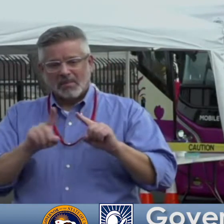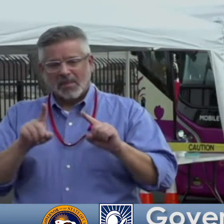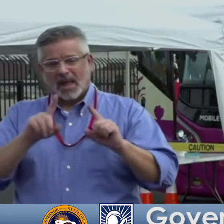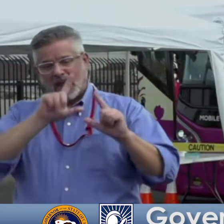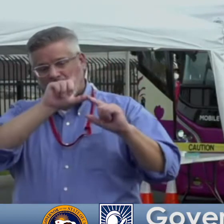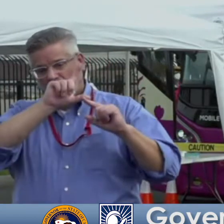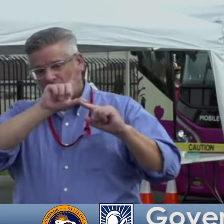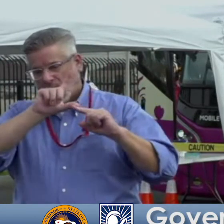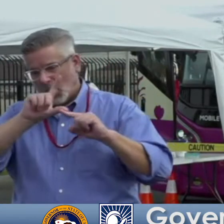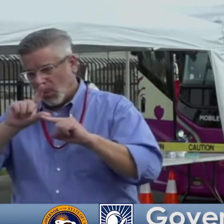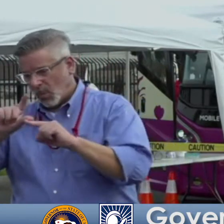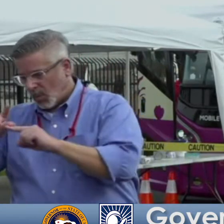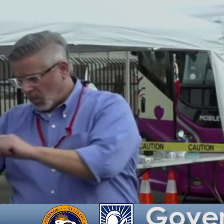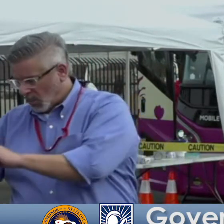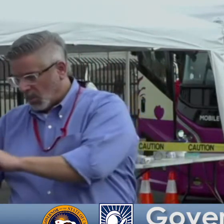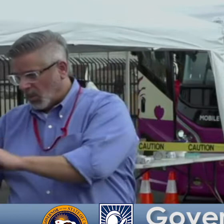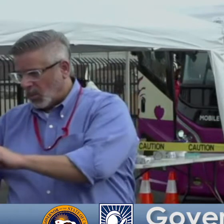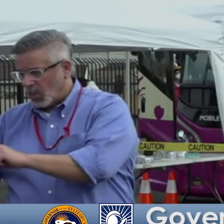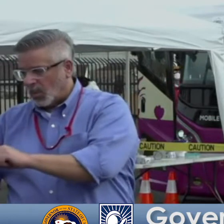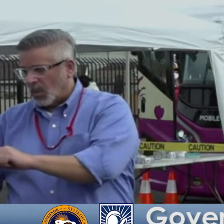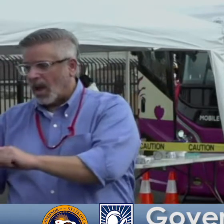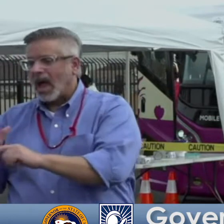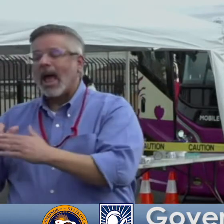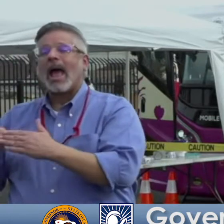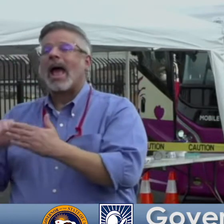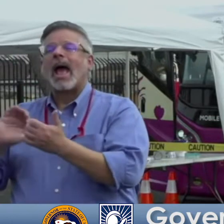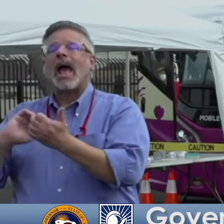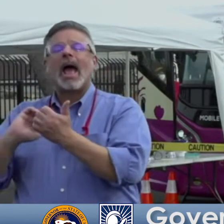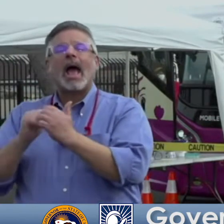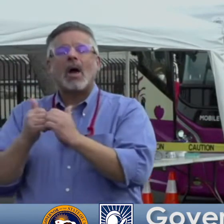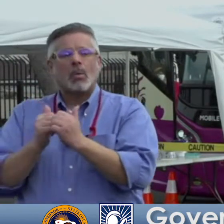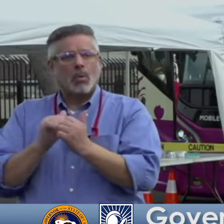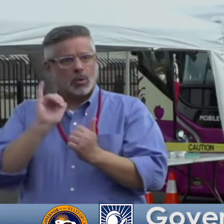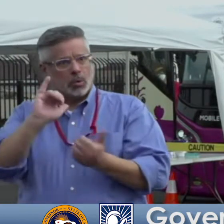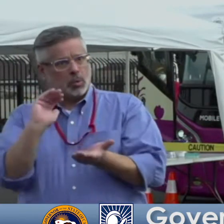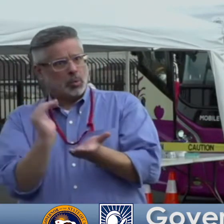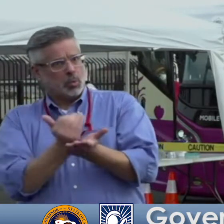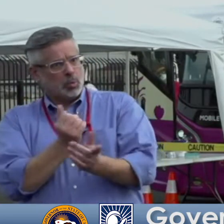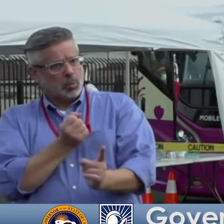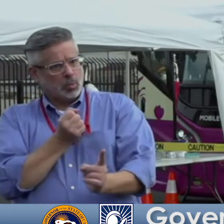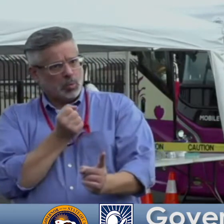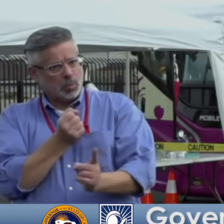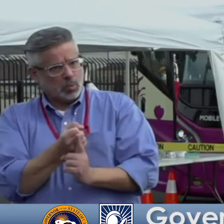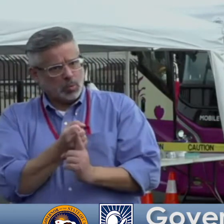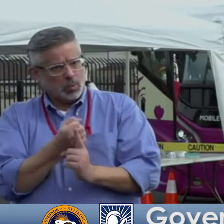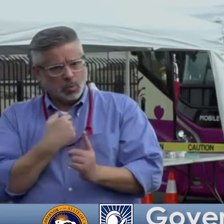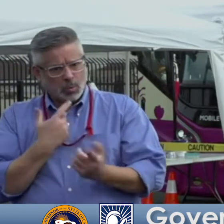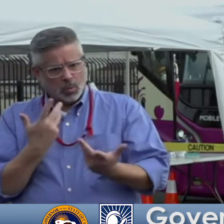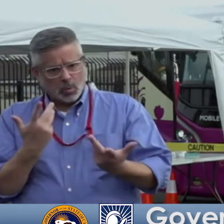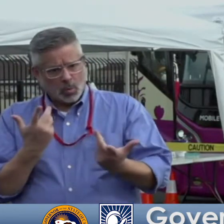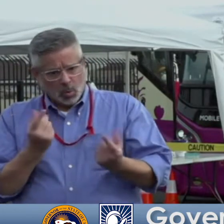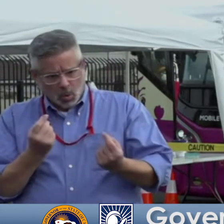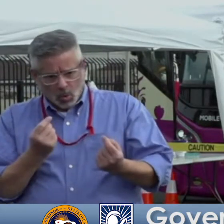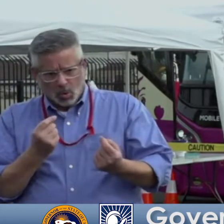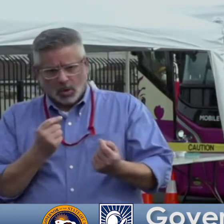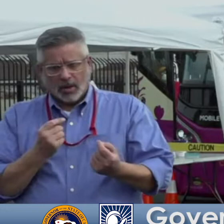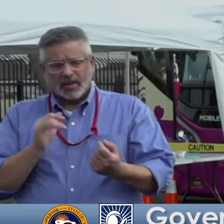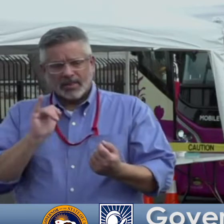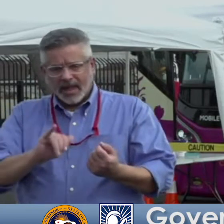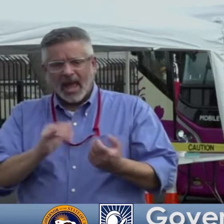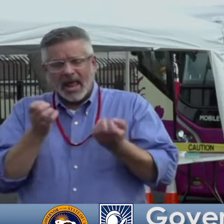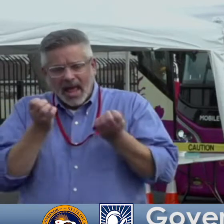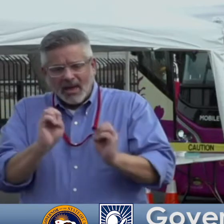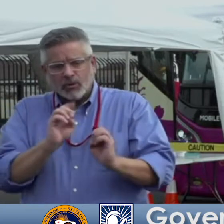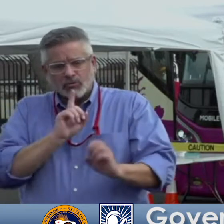this reality and how we live with future variants. And that is being conducted, those efforts conducted in real time, and we'll be